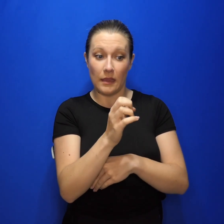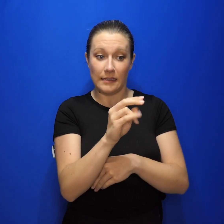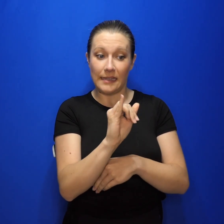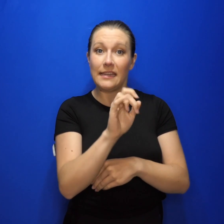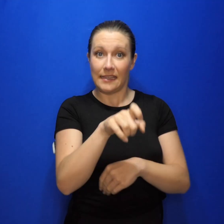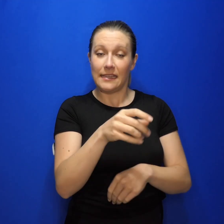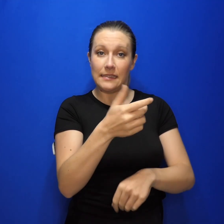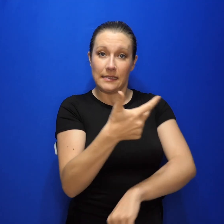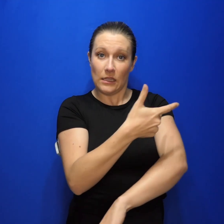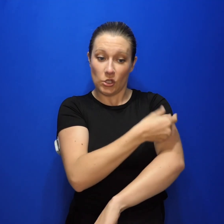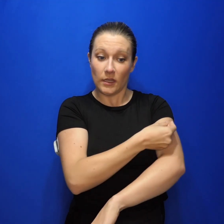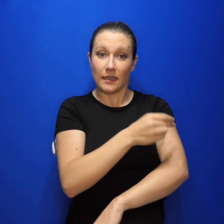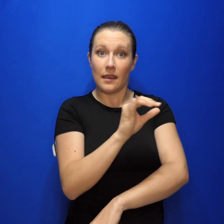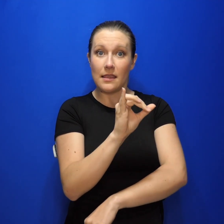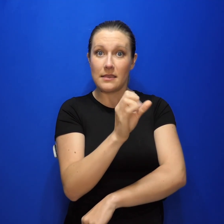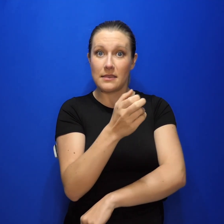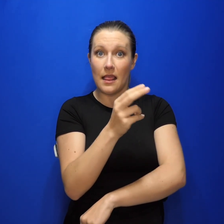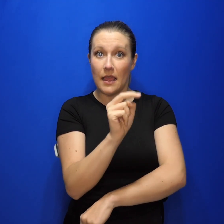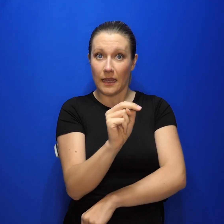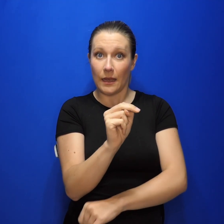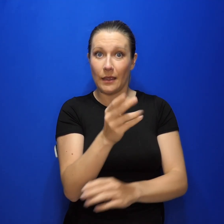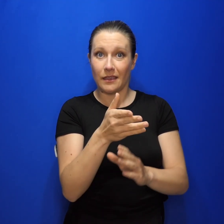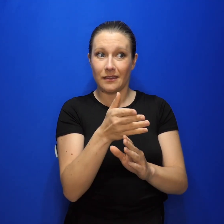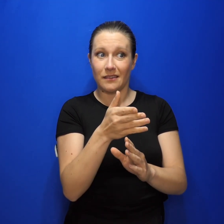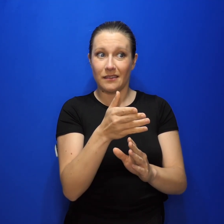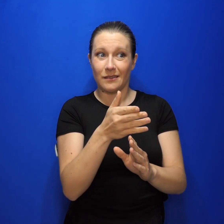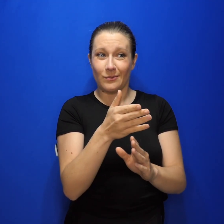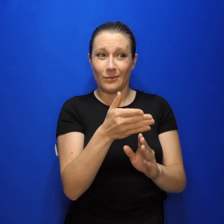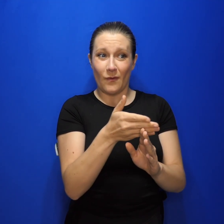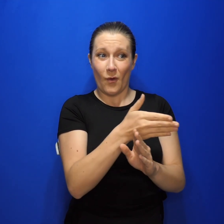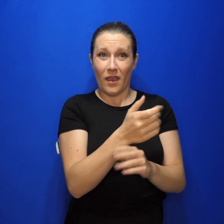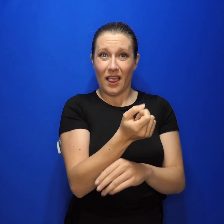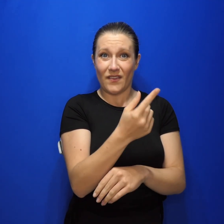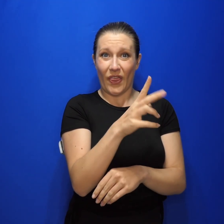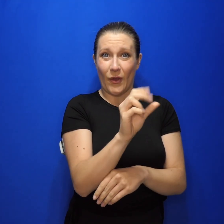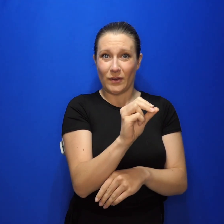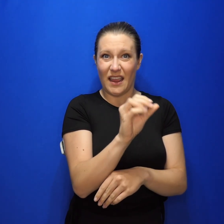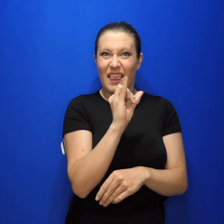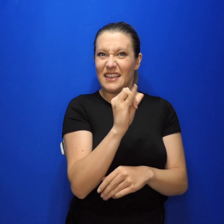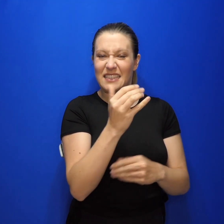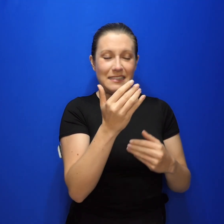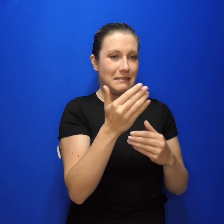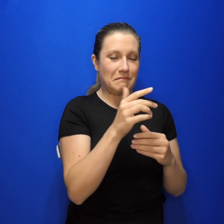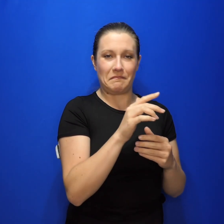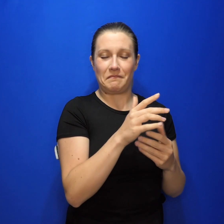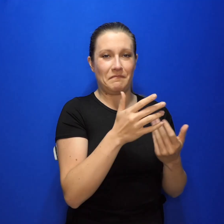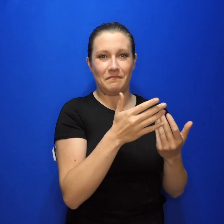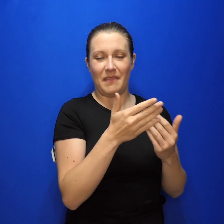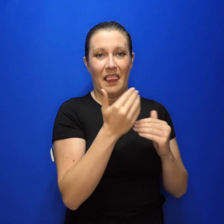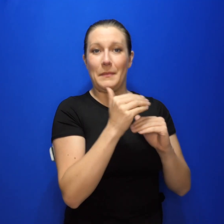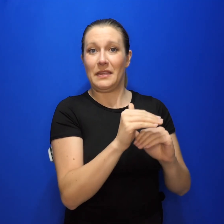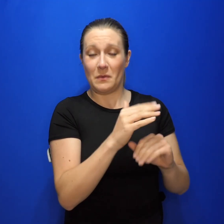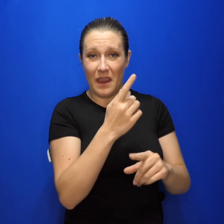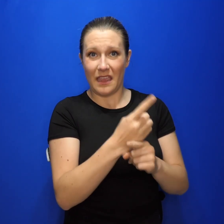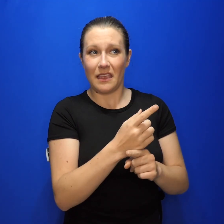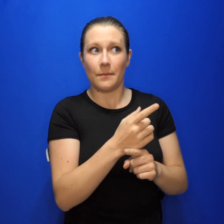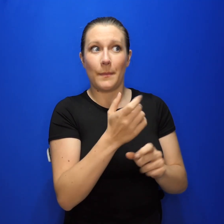have her insulin by 11:30 at the latest. Yeah. In order to make sure that it's moving along with the